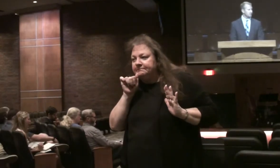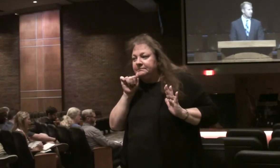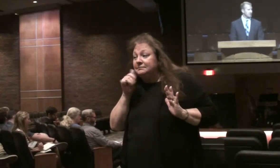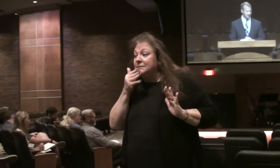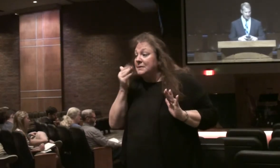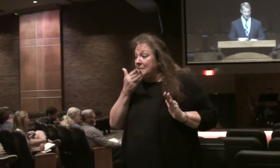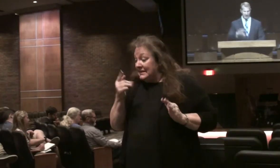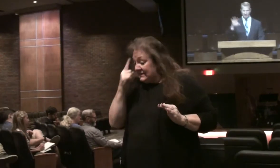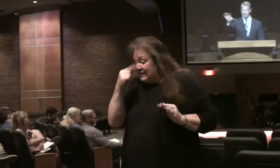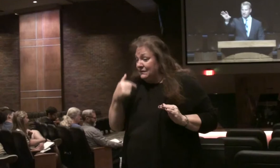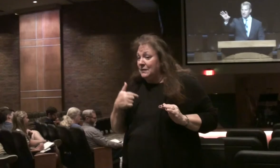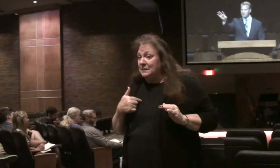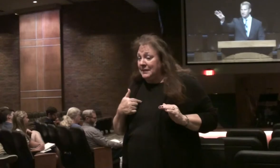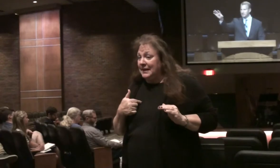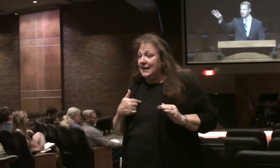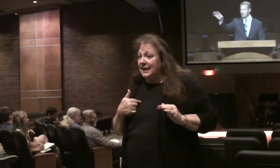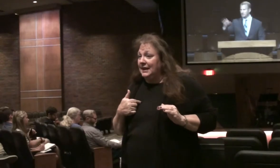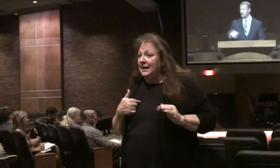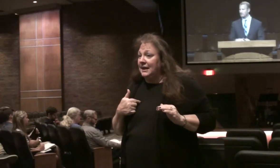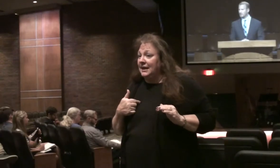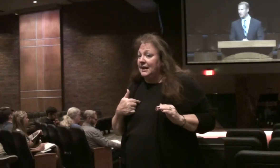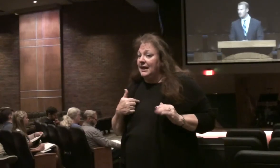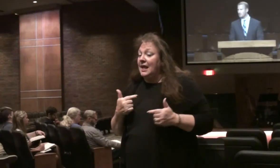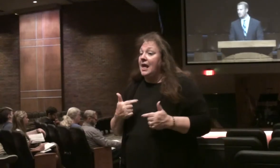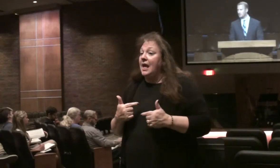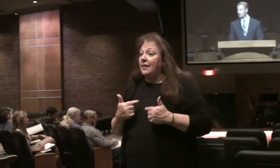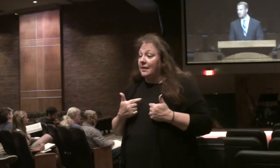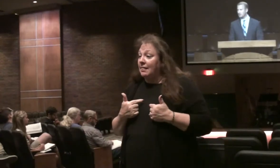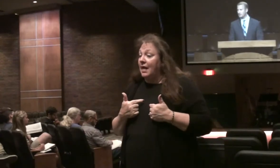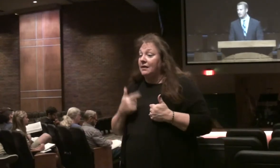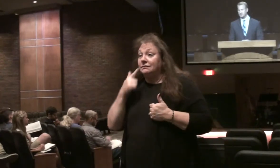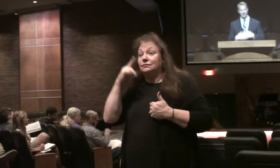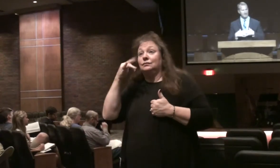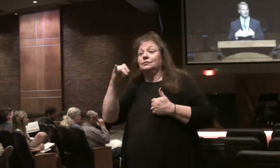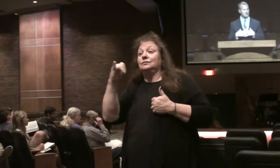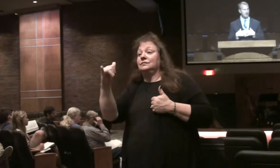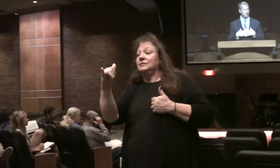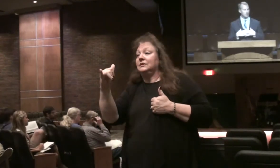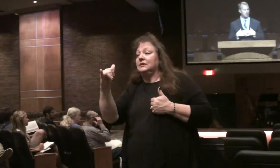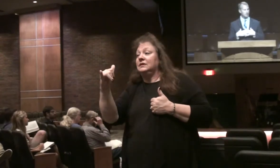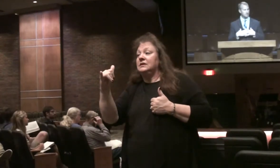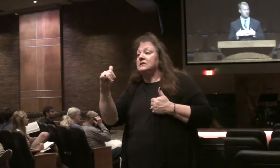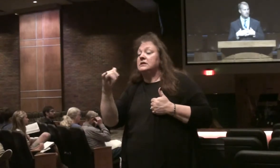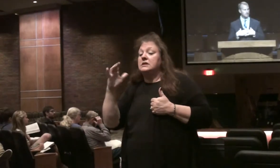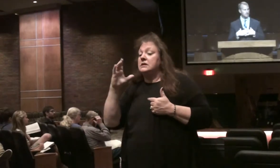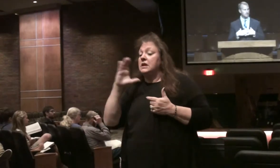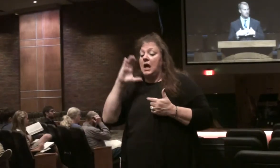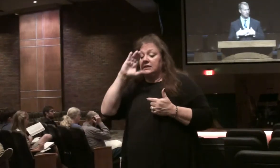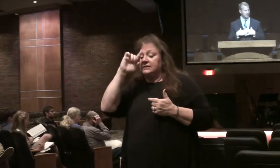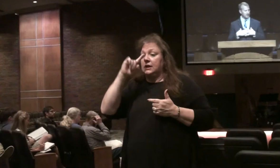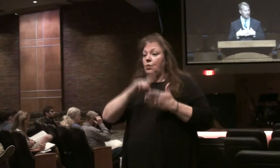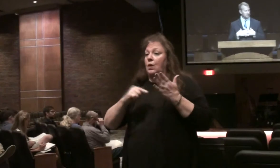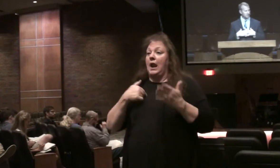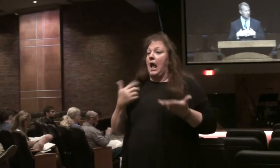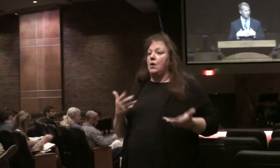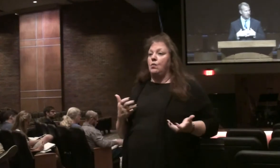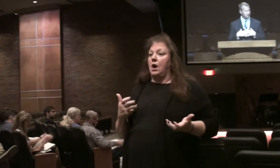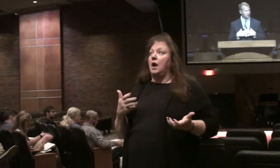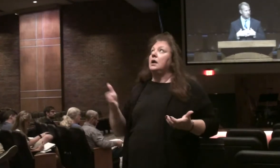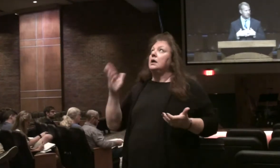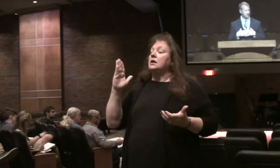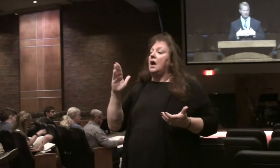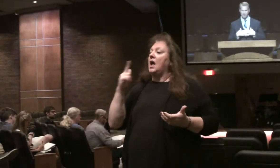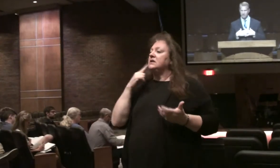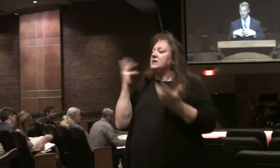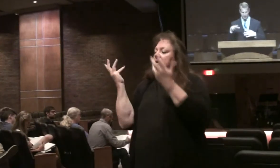thing for me in this life, and especially in the life to come in eternity, is to not seek my own. You know, God causes all things to